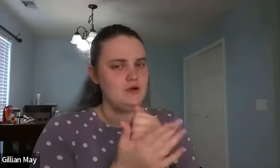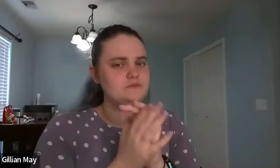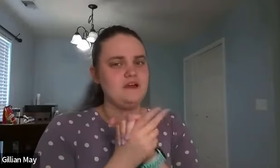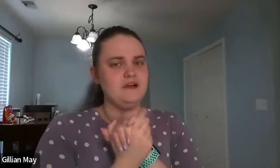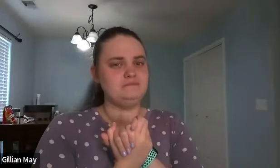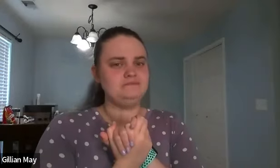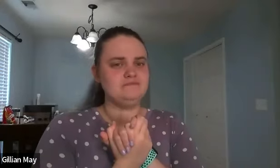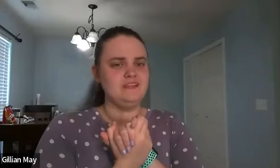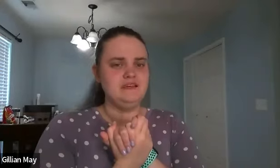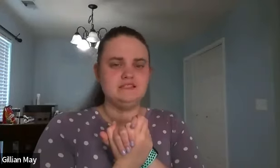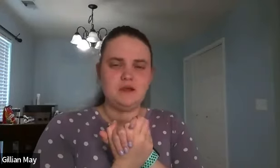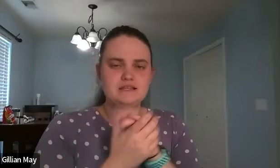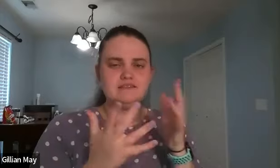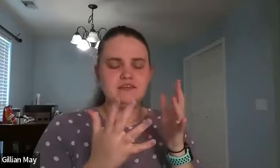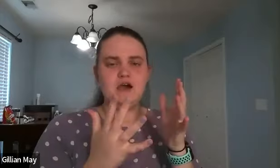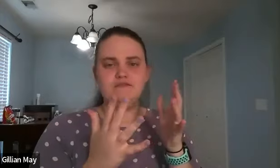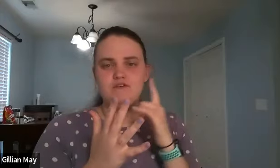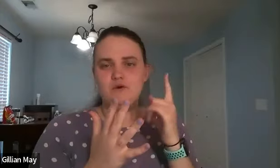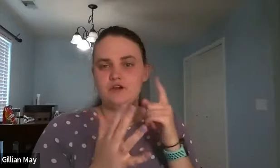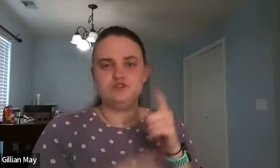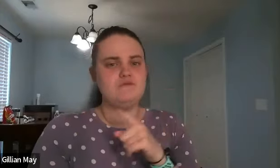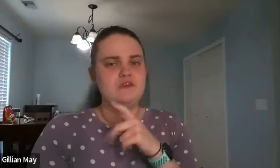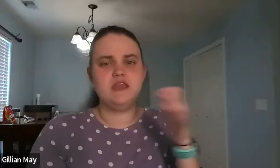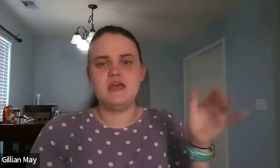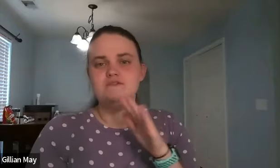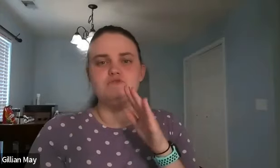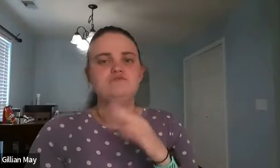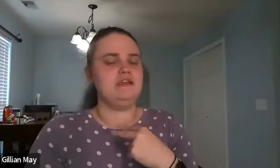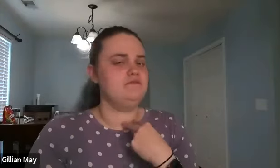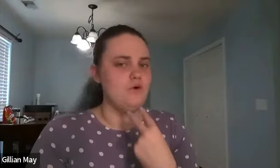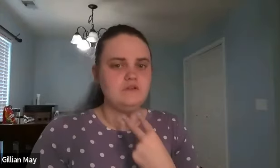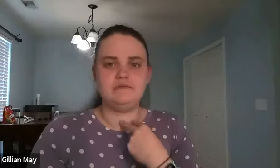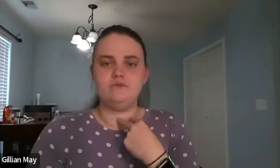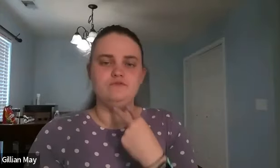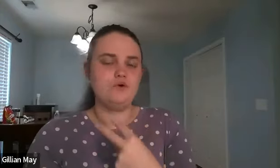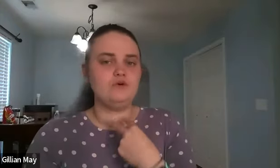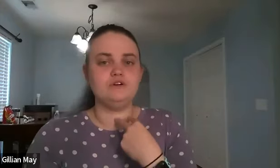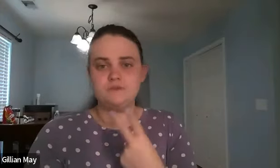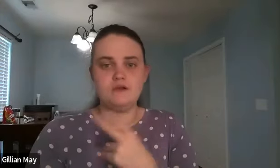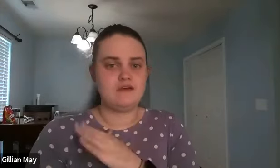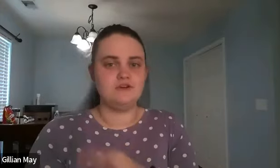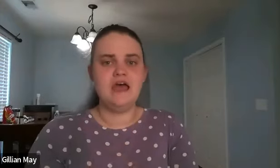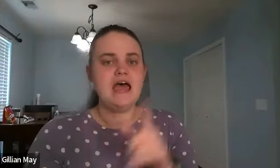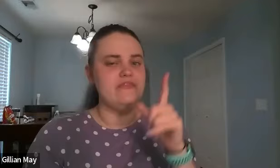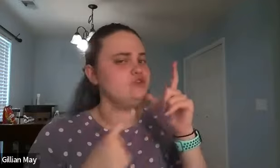helps. Surprisingly, I have deaf coworkers who have never were vocal or spoke ever, and they'll do the